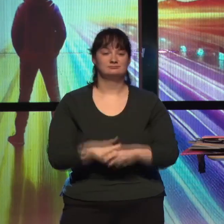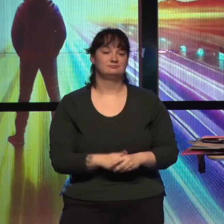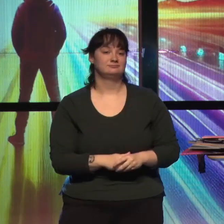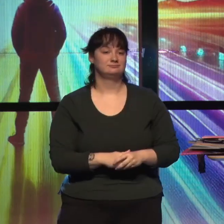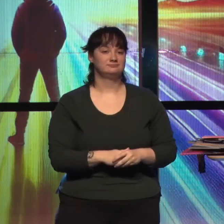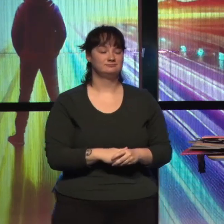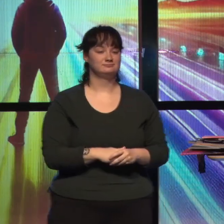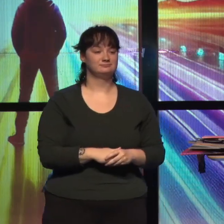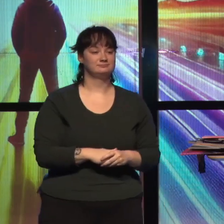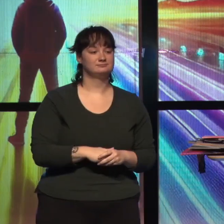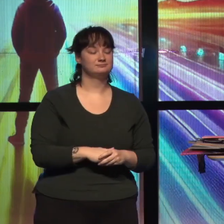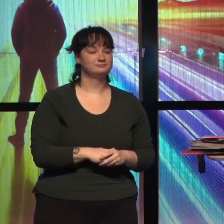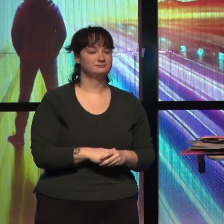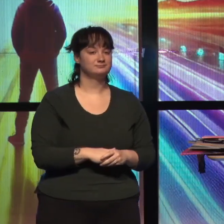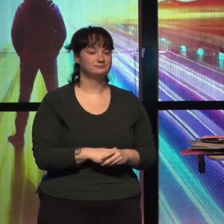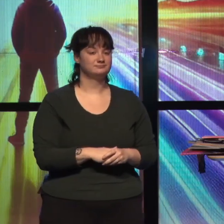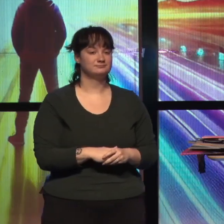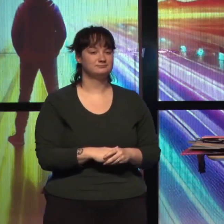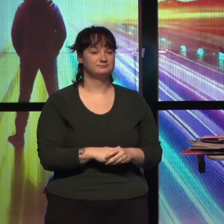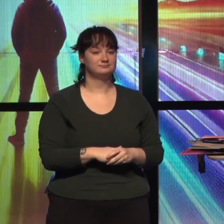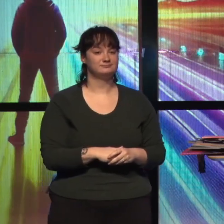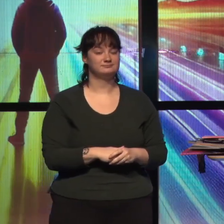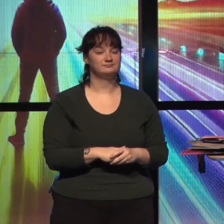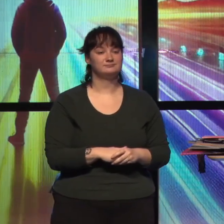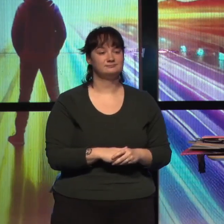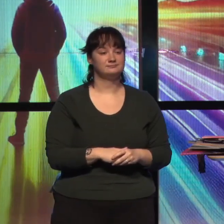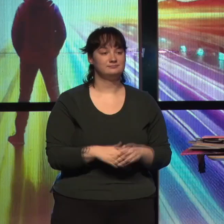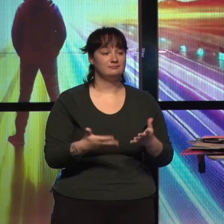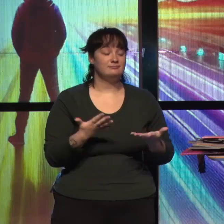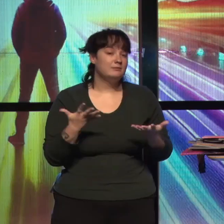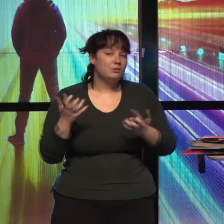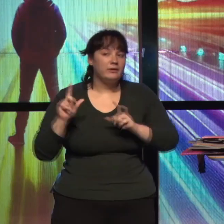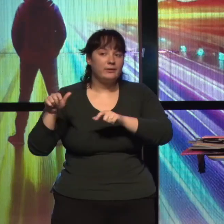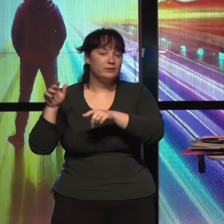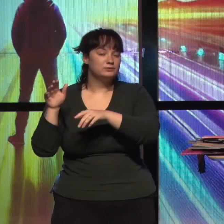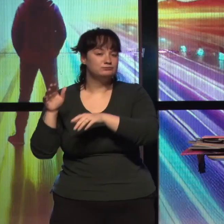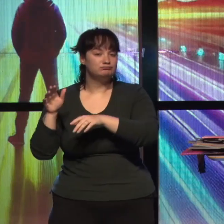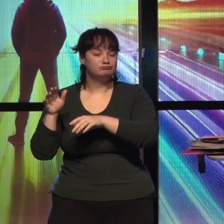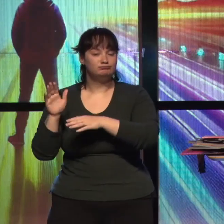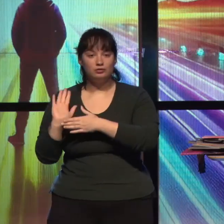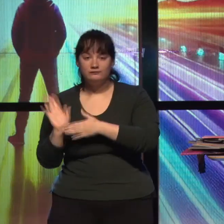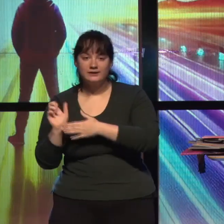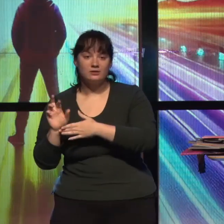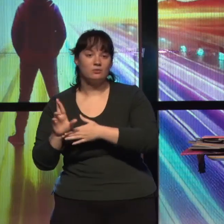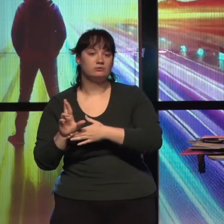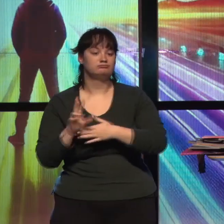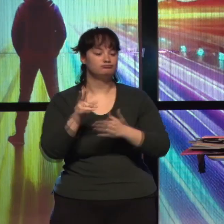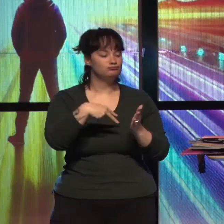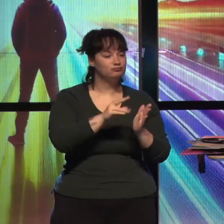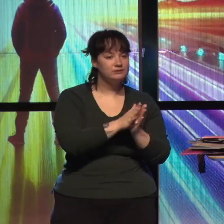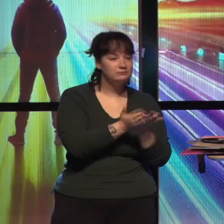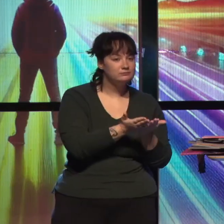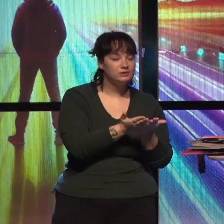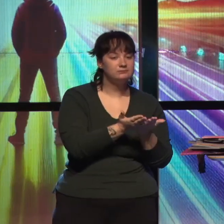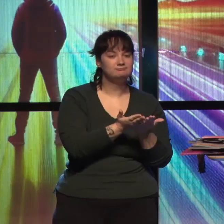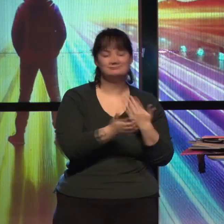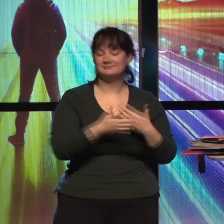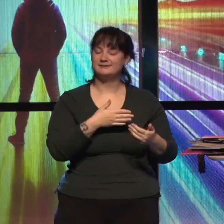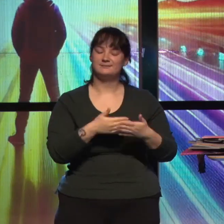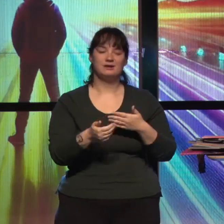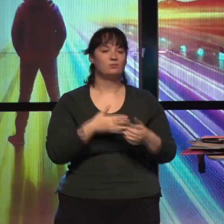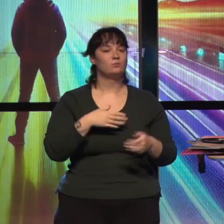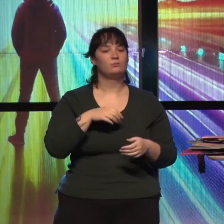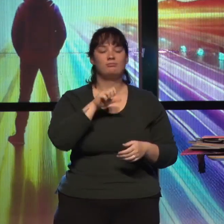capture us. Now, whatever that medium is, right? Maybe you would rather go to a movie, or maybe you'd rather read a book, right? But whatever that medium is, we love